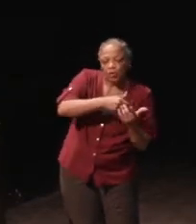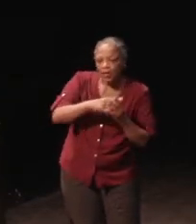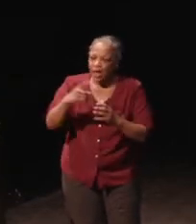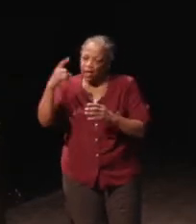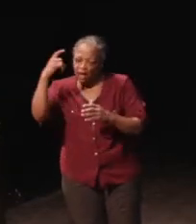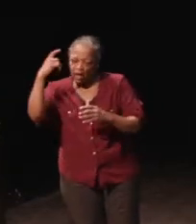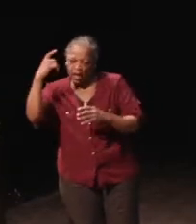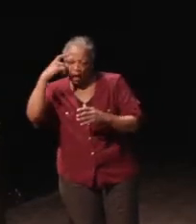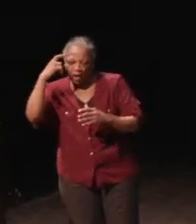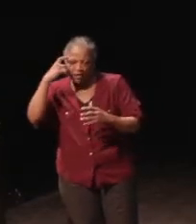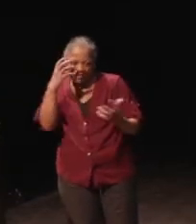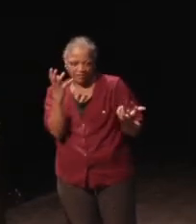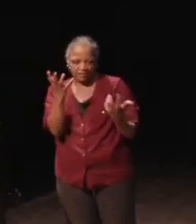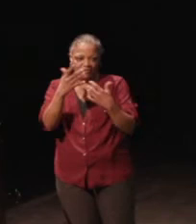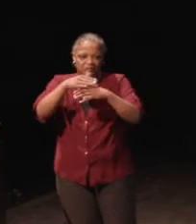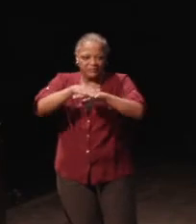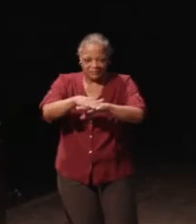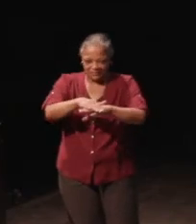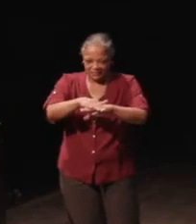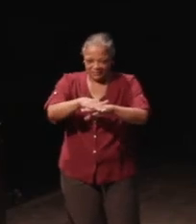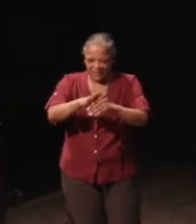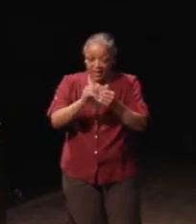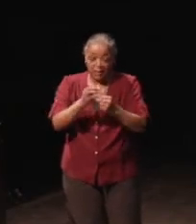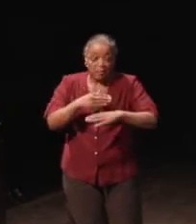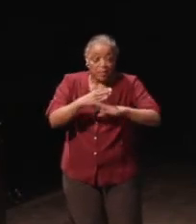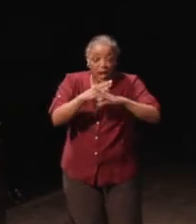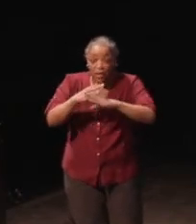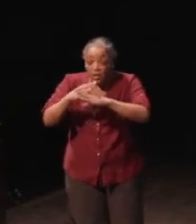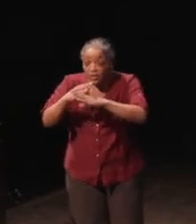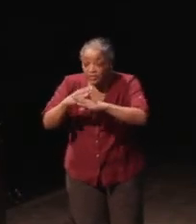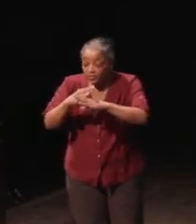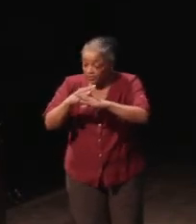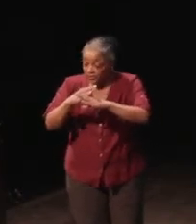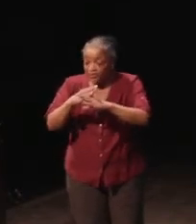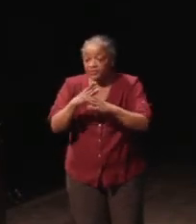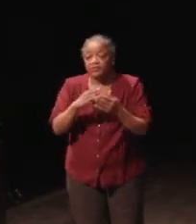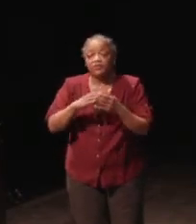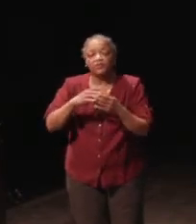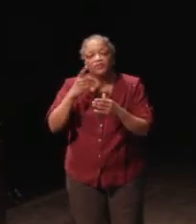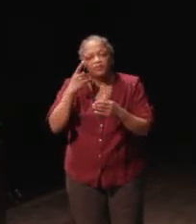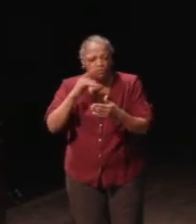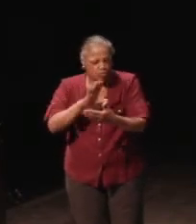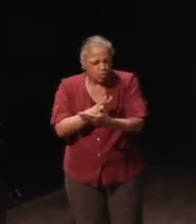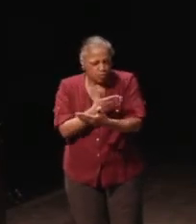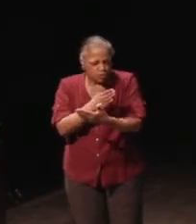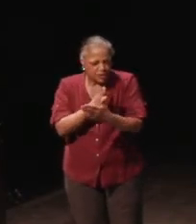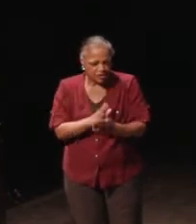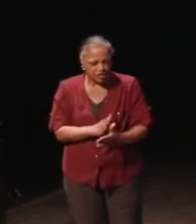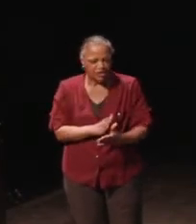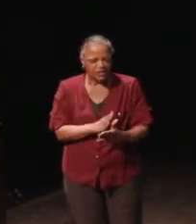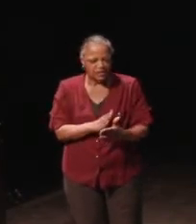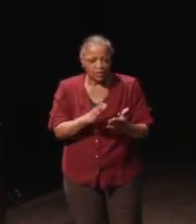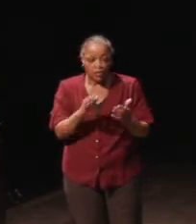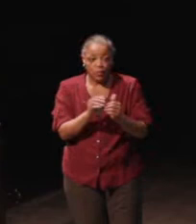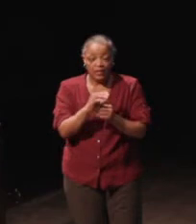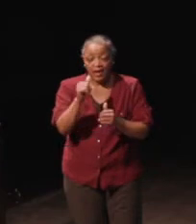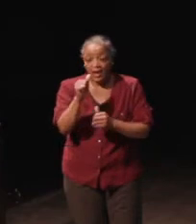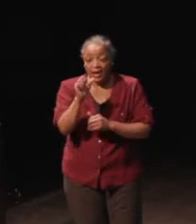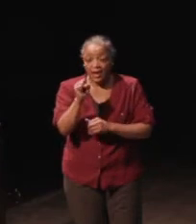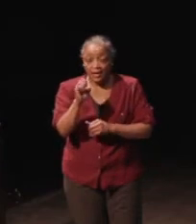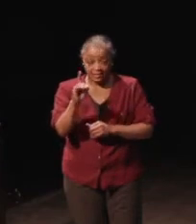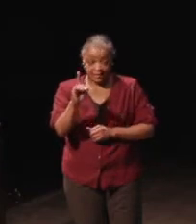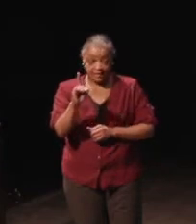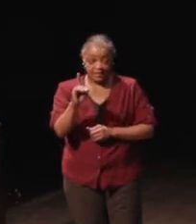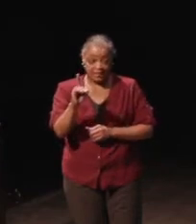cognitive meet, and can be barriers to where a musician with ASD